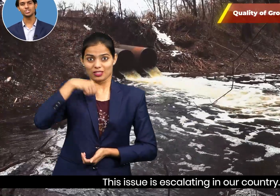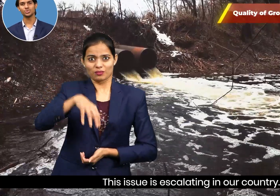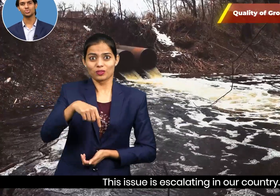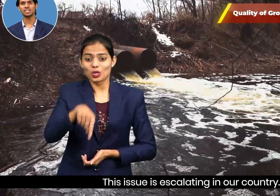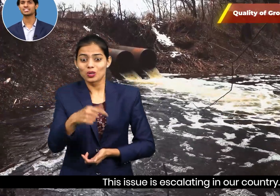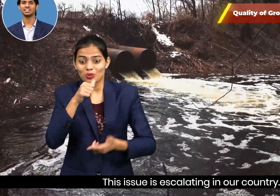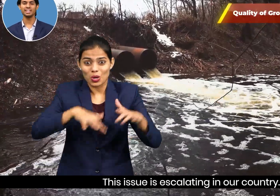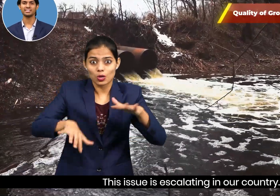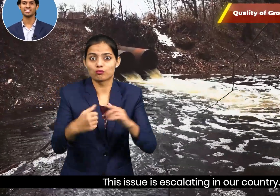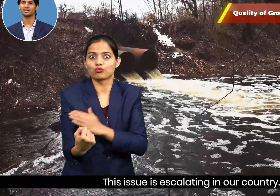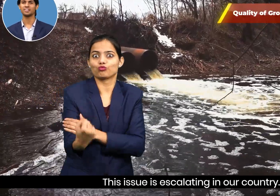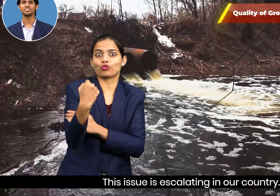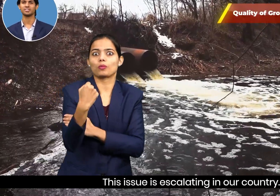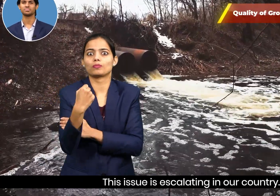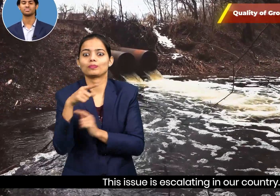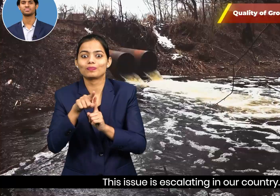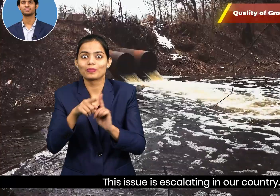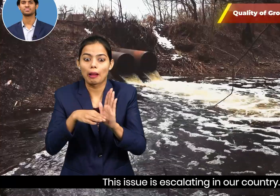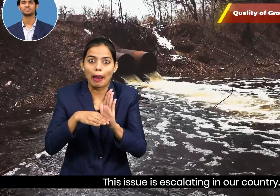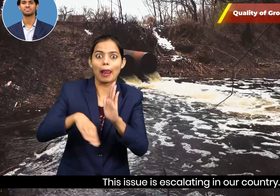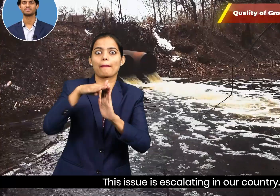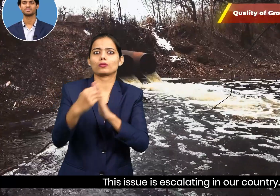This issue is escalating in our country.